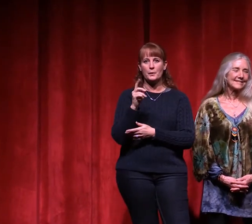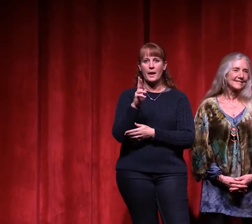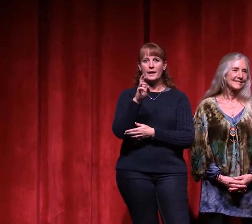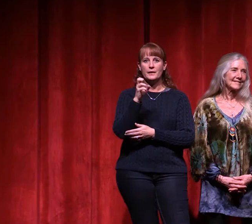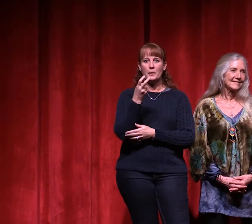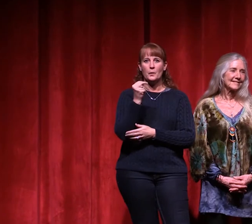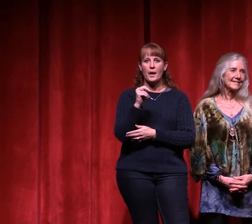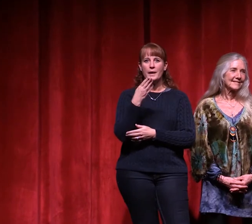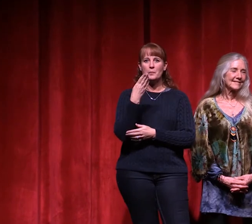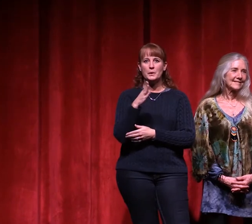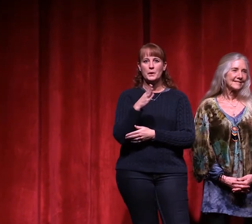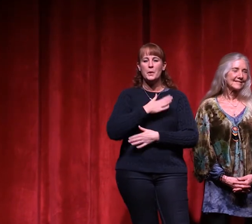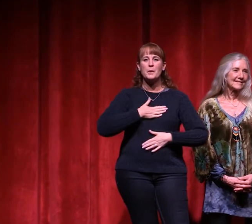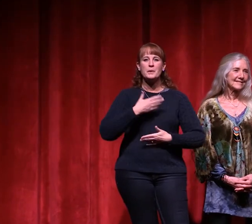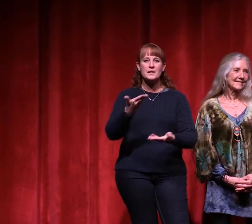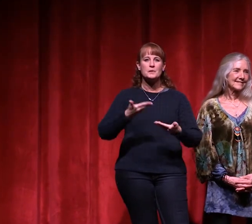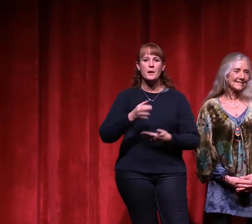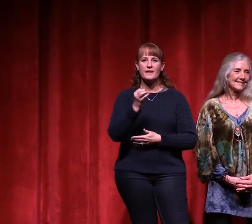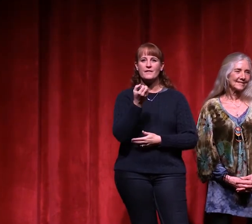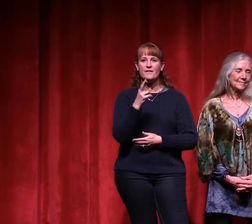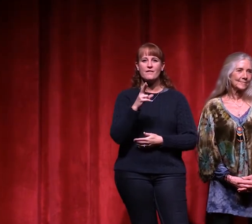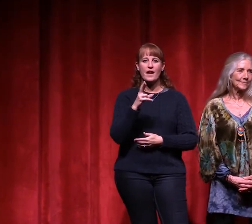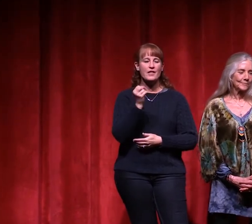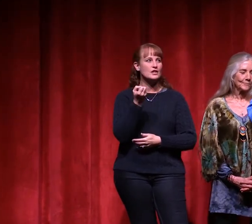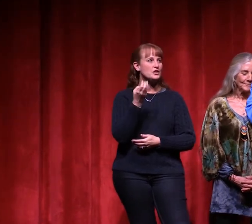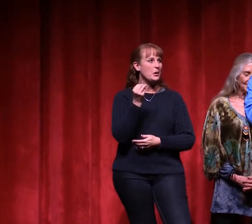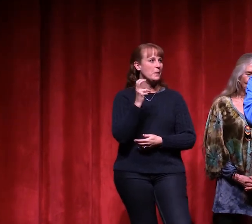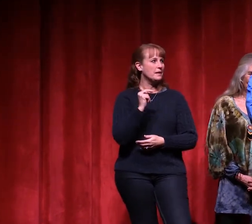Blue. Please welcome Feather Sherman.